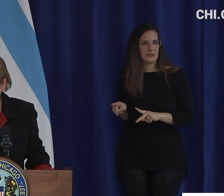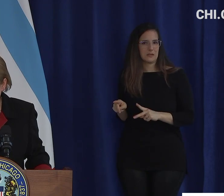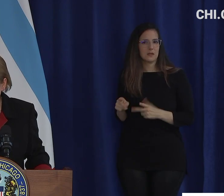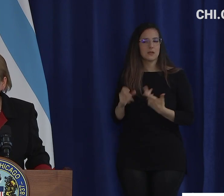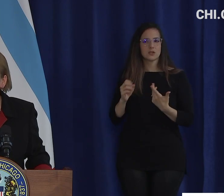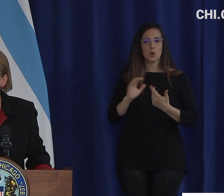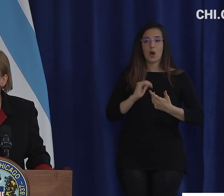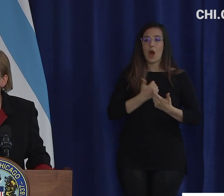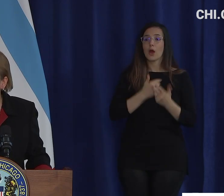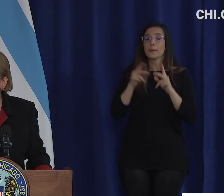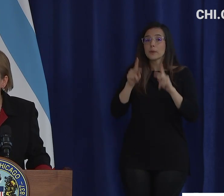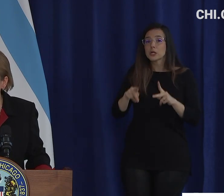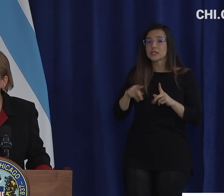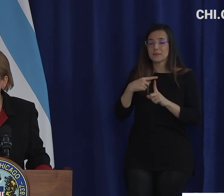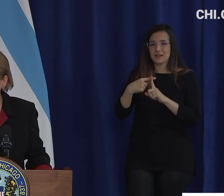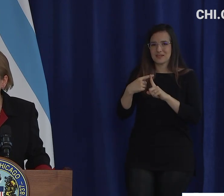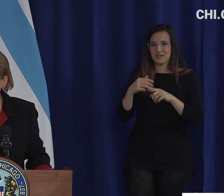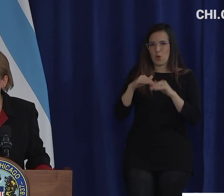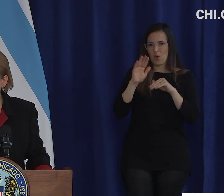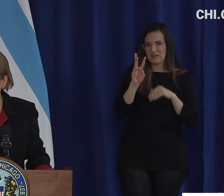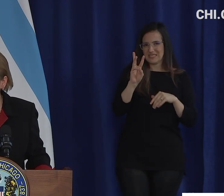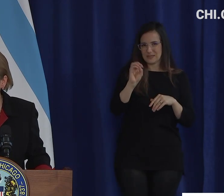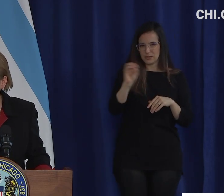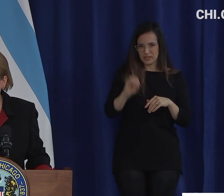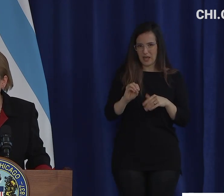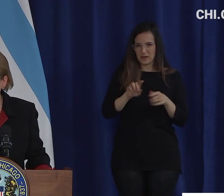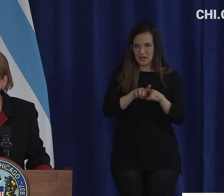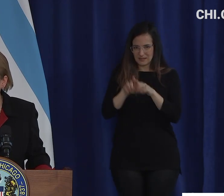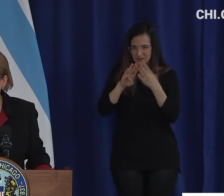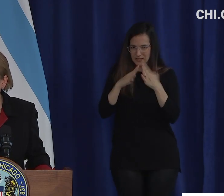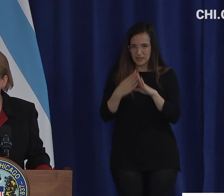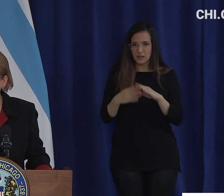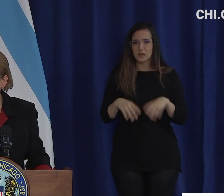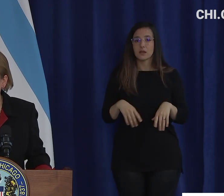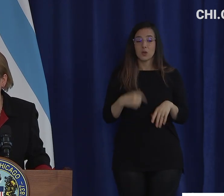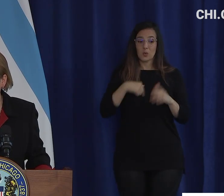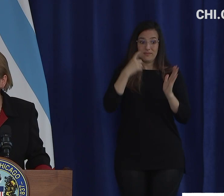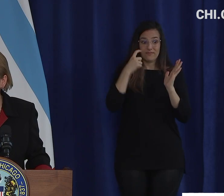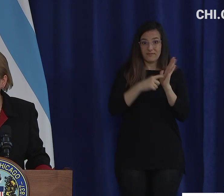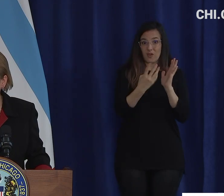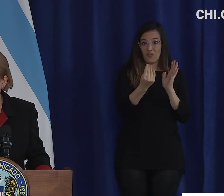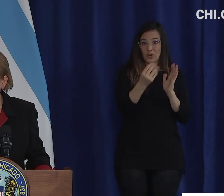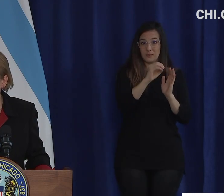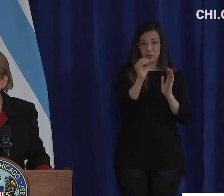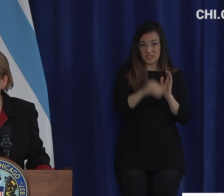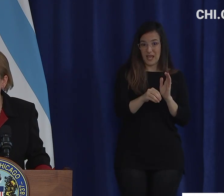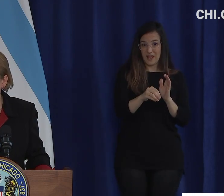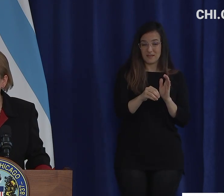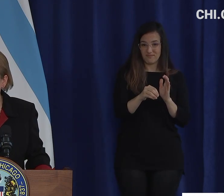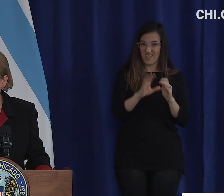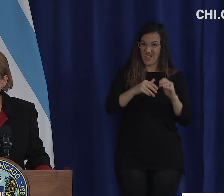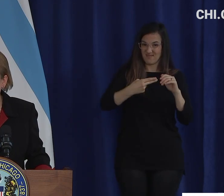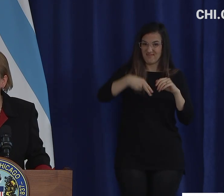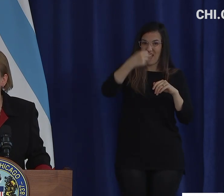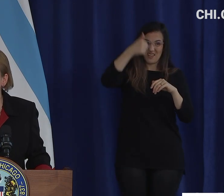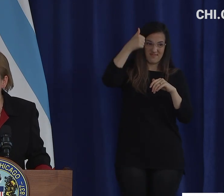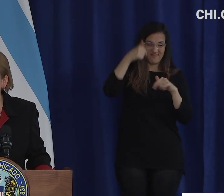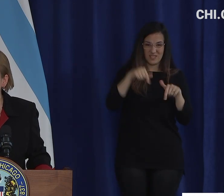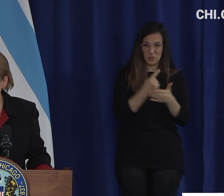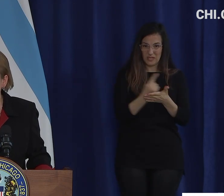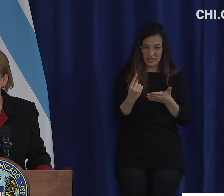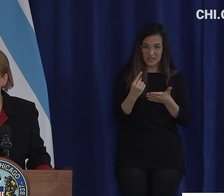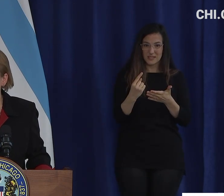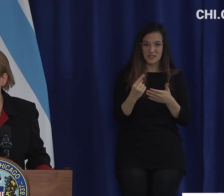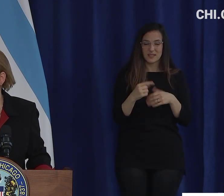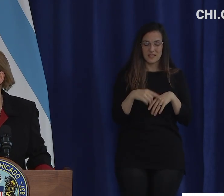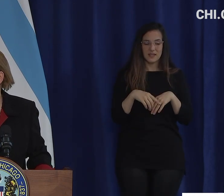as a city. Where we are seeing 14%, which is our highest this week, our highest quintile is in the 10 to 14%. That